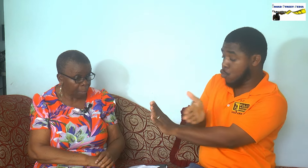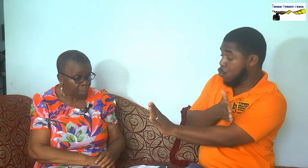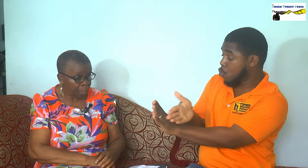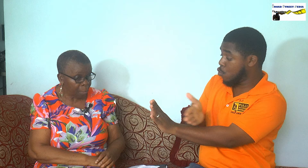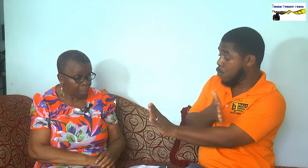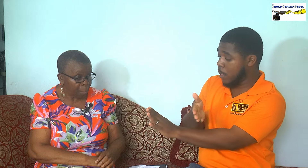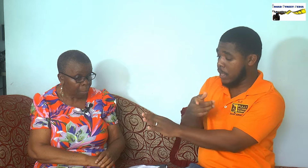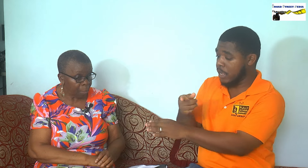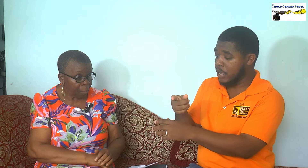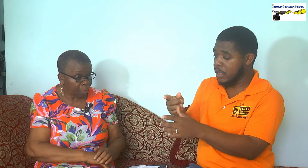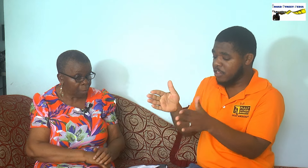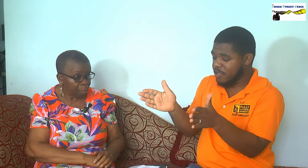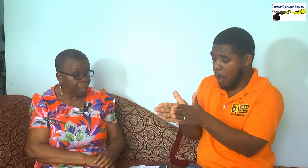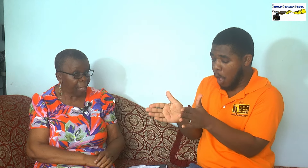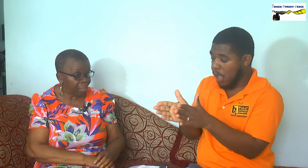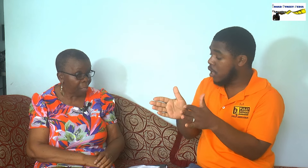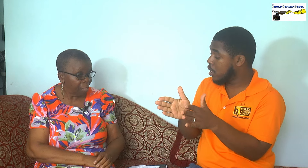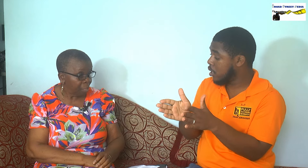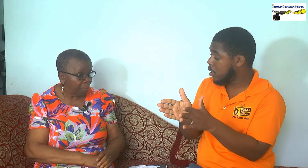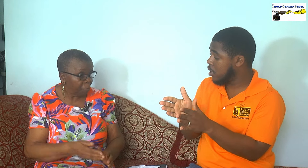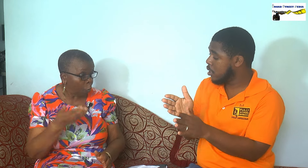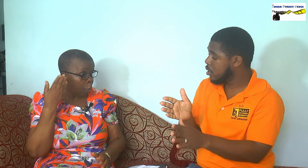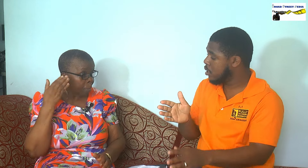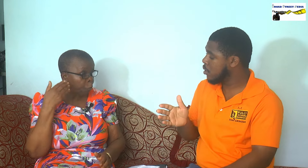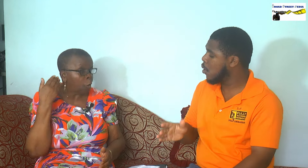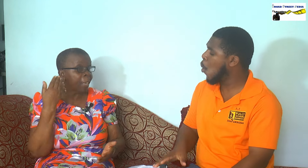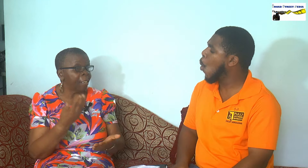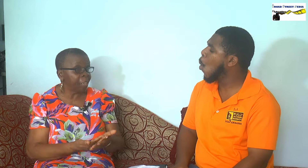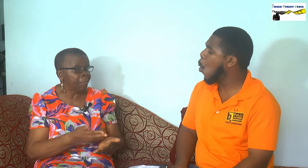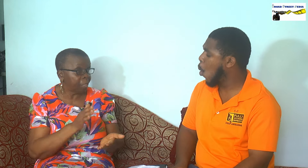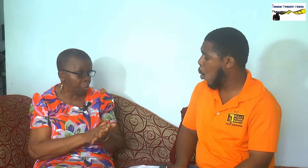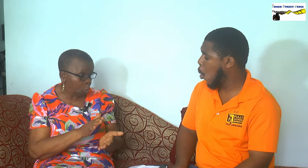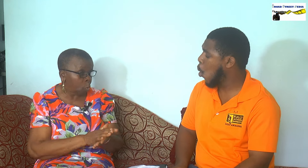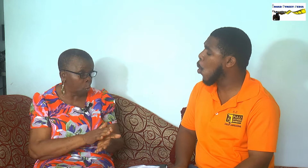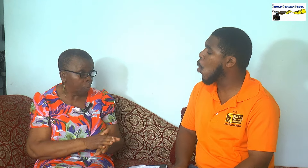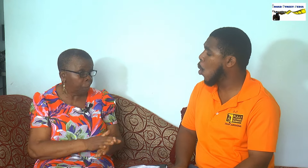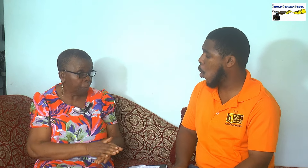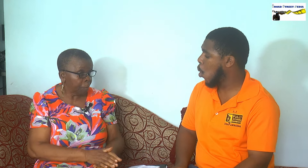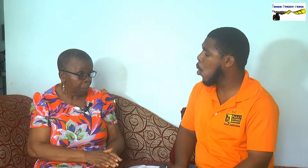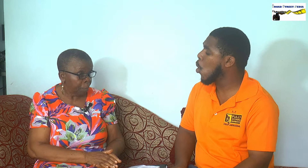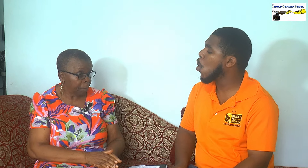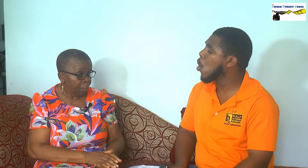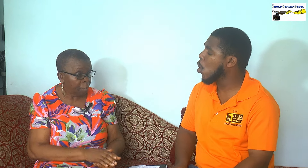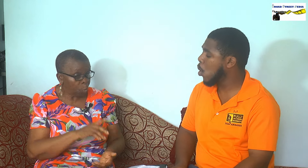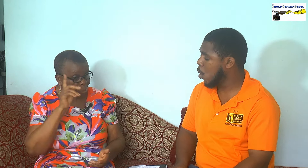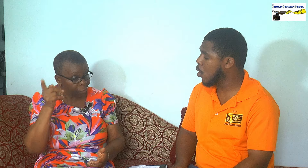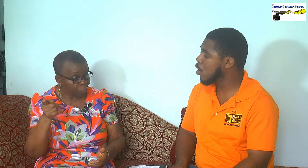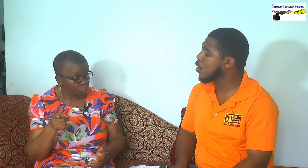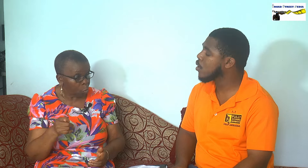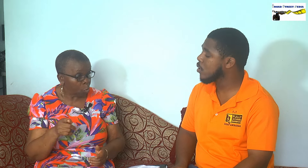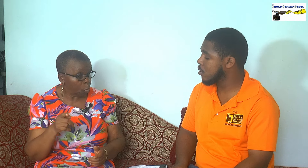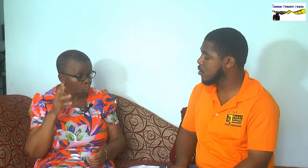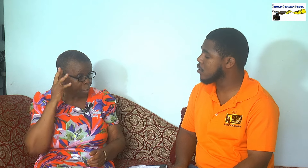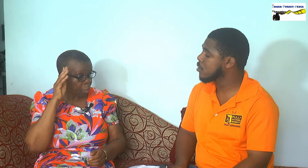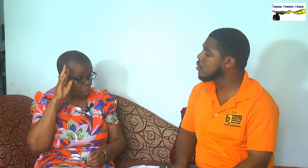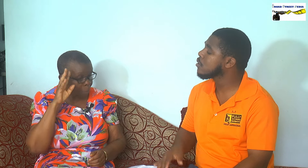before 2001? Yeah. It was before I arrived at the school, they went to Wilkie